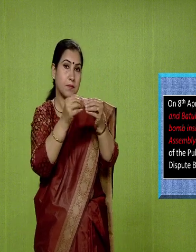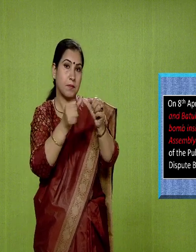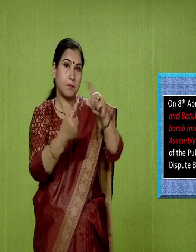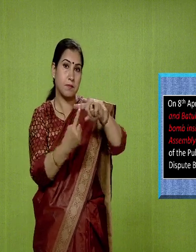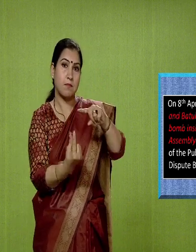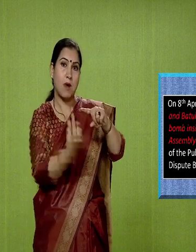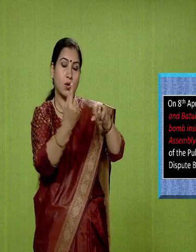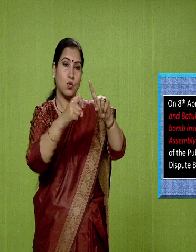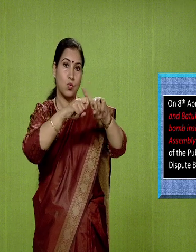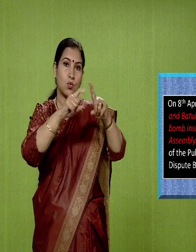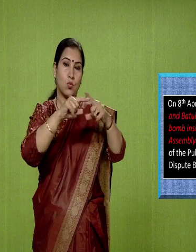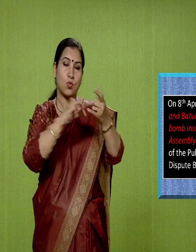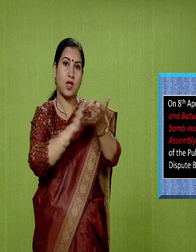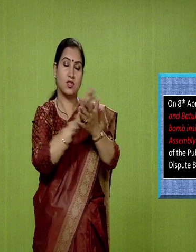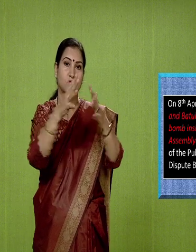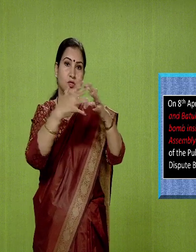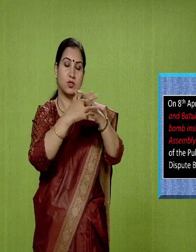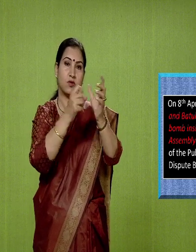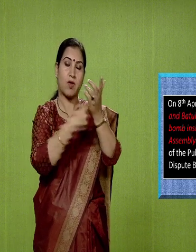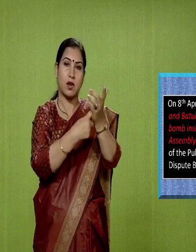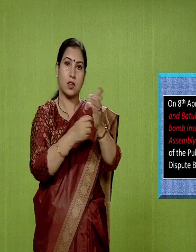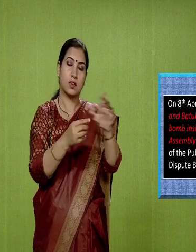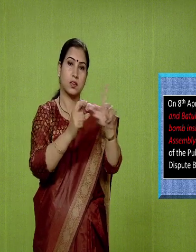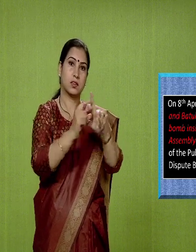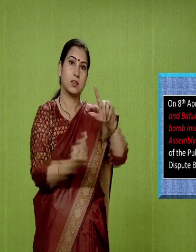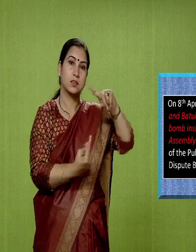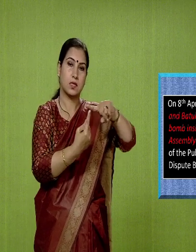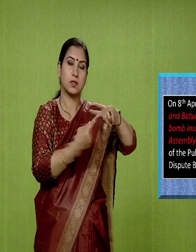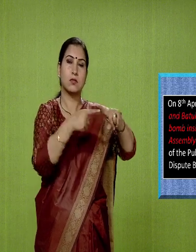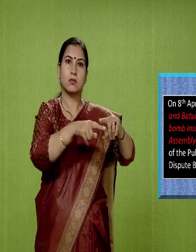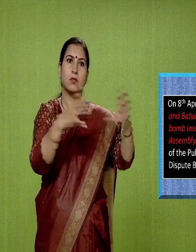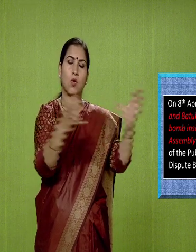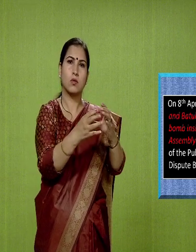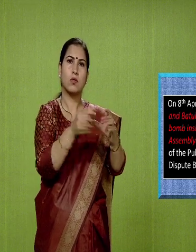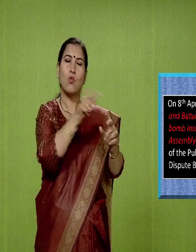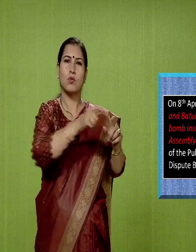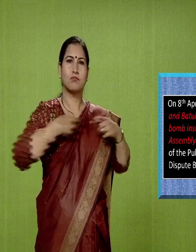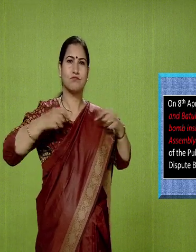they threw a bomb inside the Legislative Assembly.